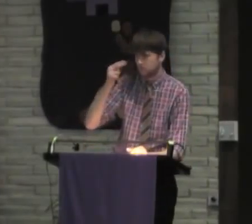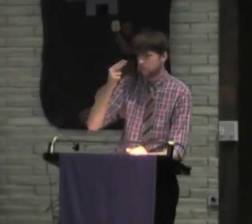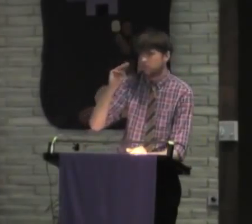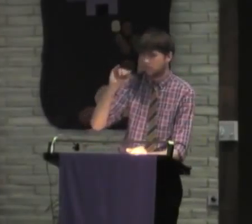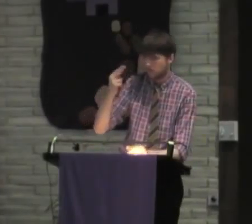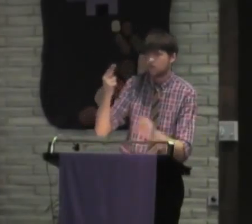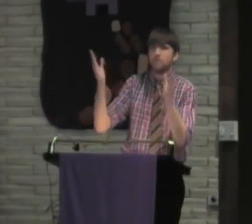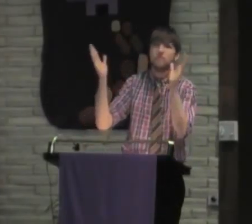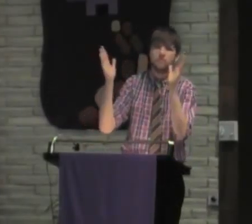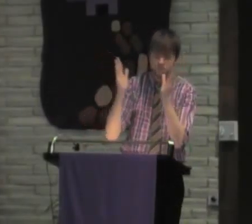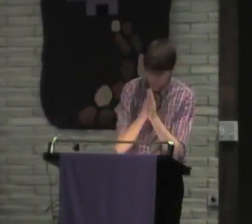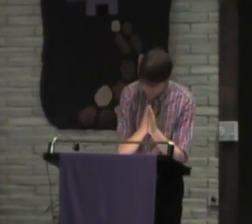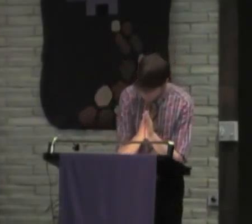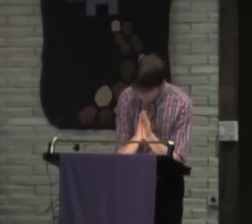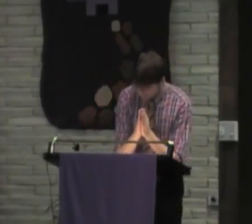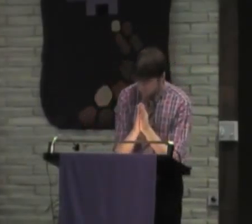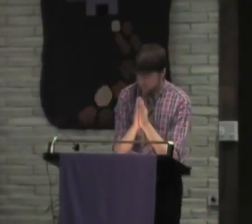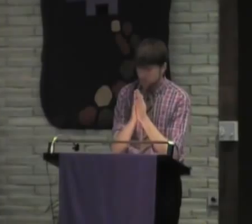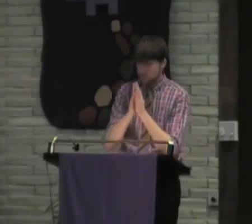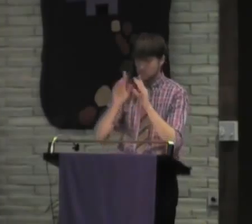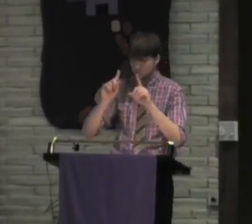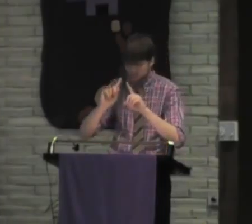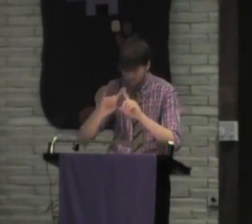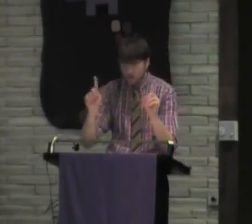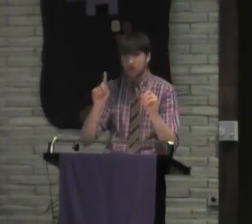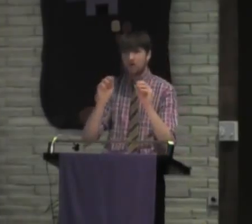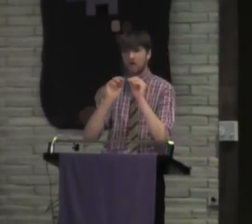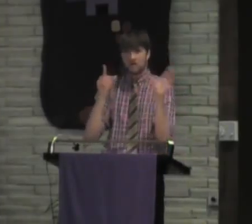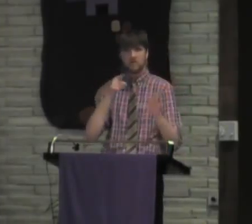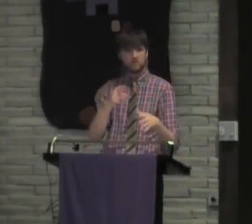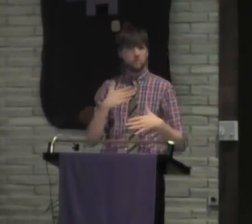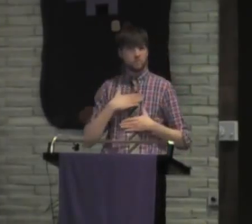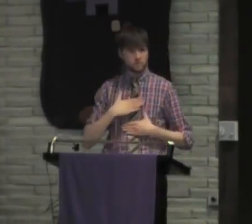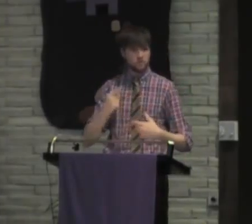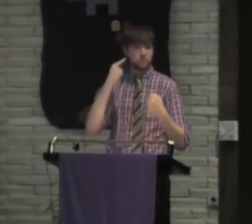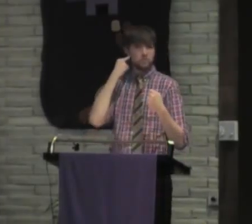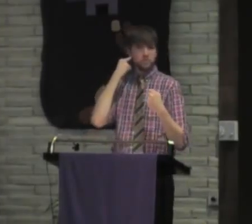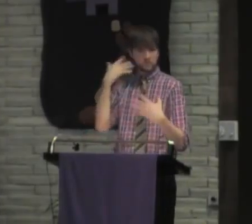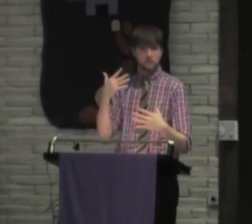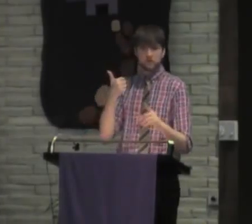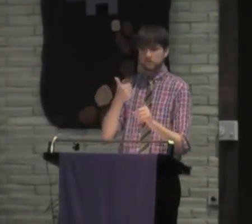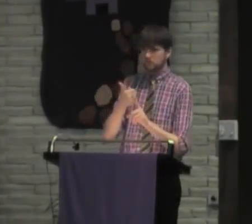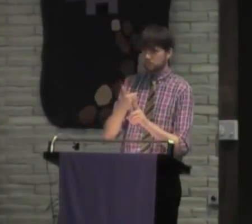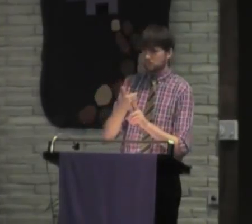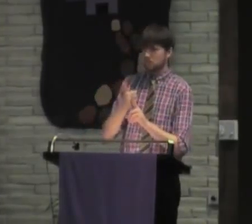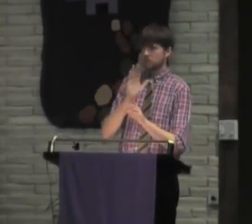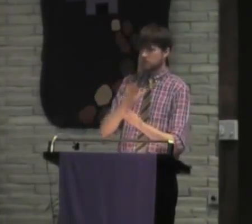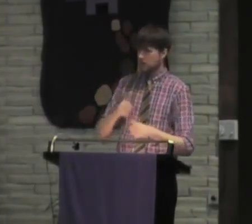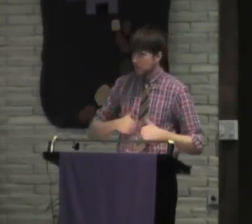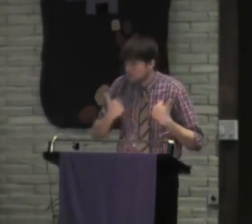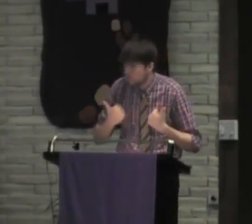Again, Nehemiah prays before he does anything. It's very obvious